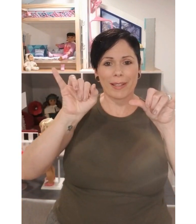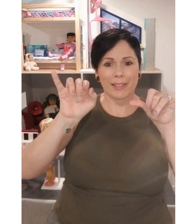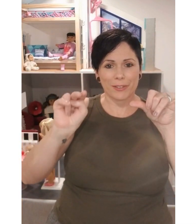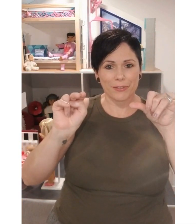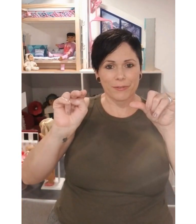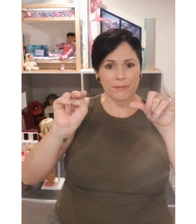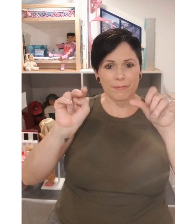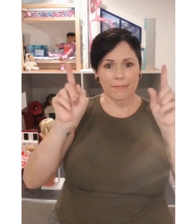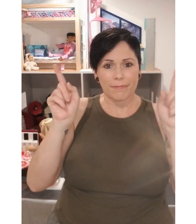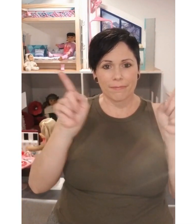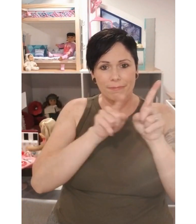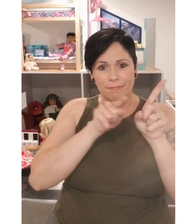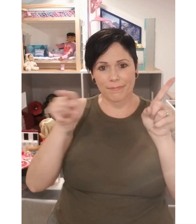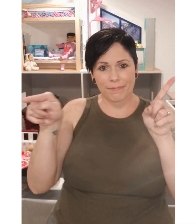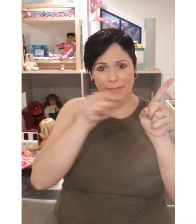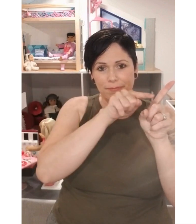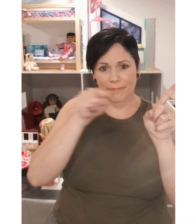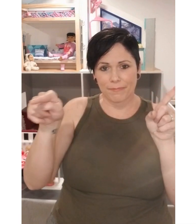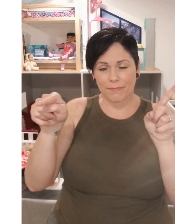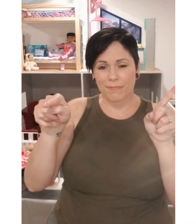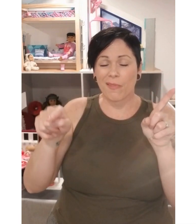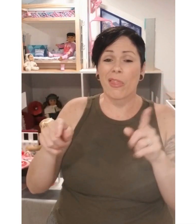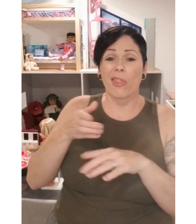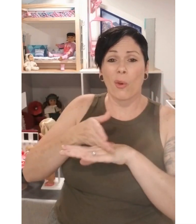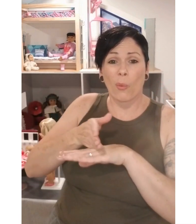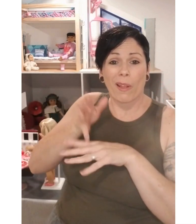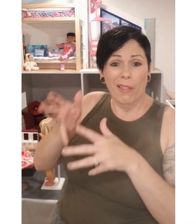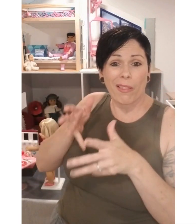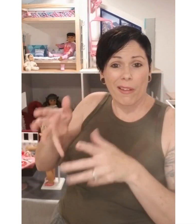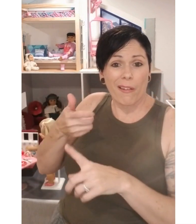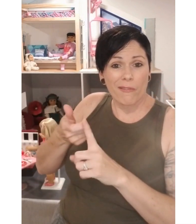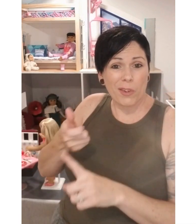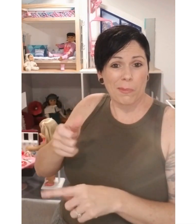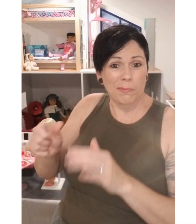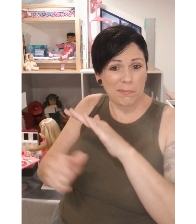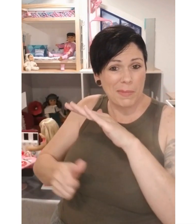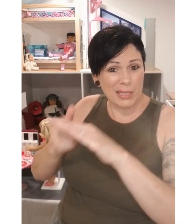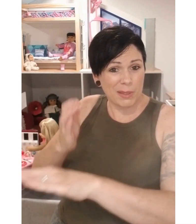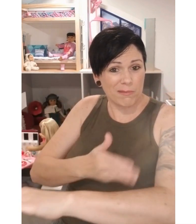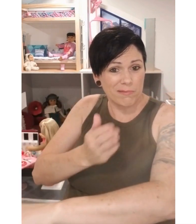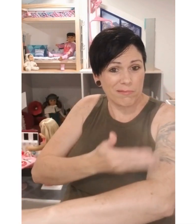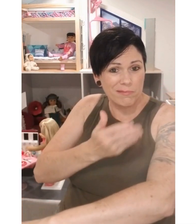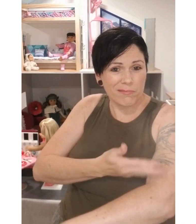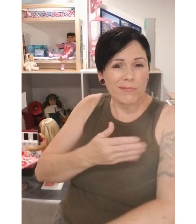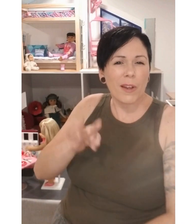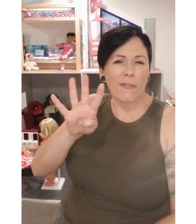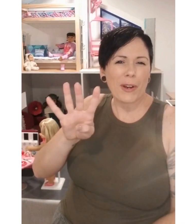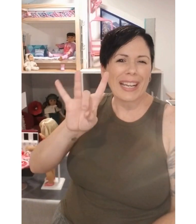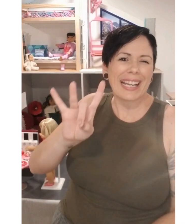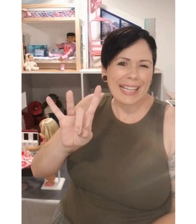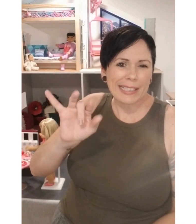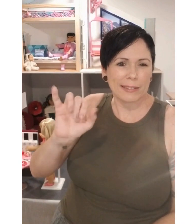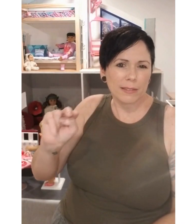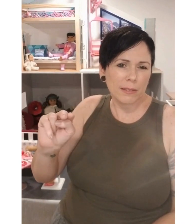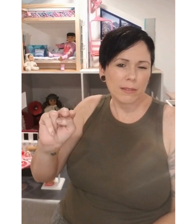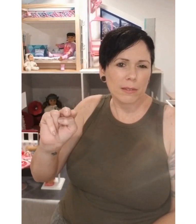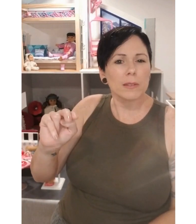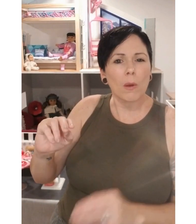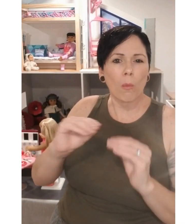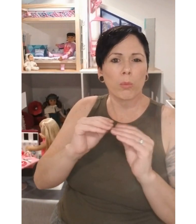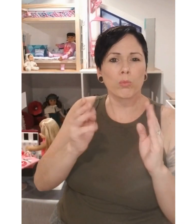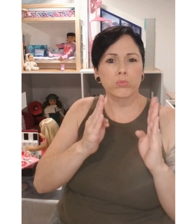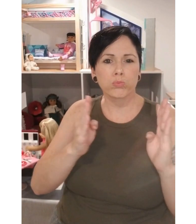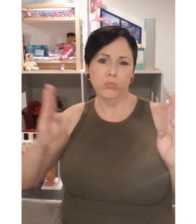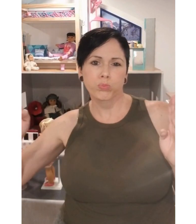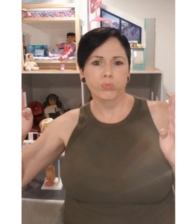whatever. And the ones that I had left over from a project are 48 inches wide or long. And